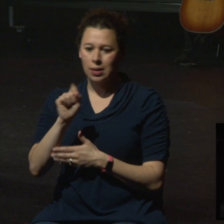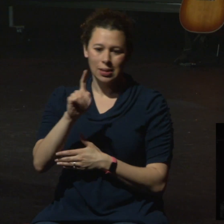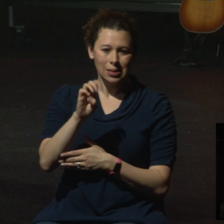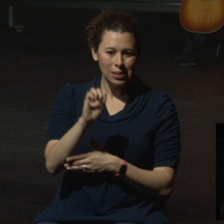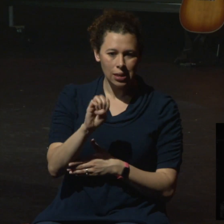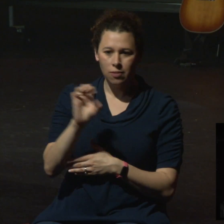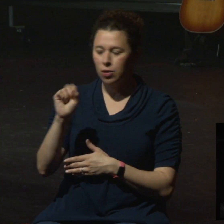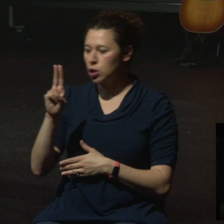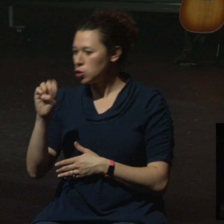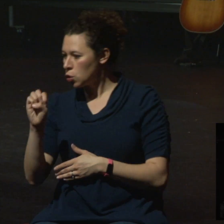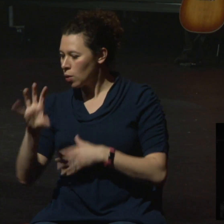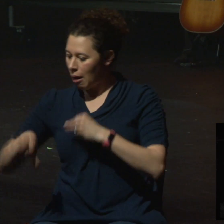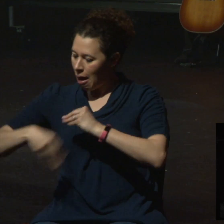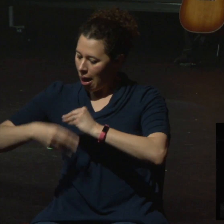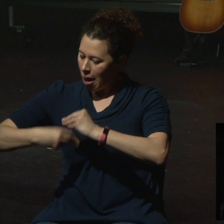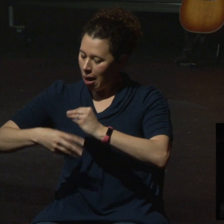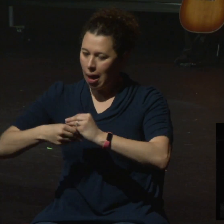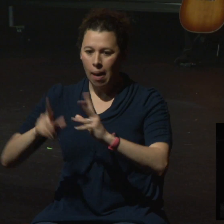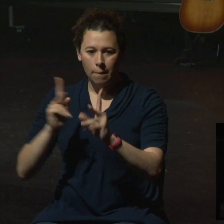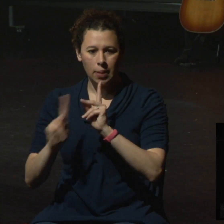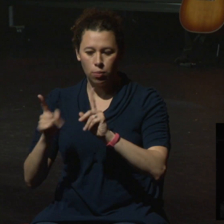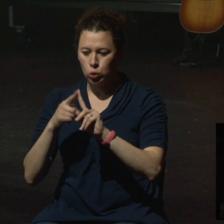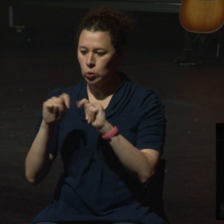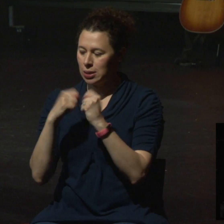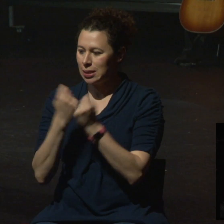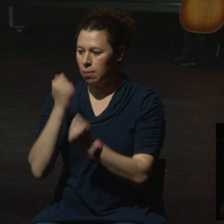team almost what feels like daily.